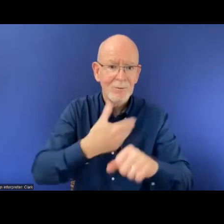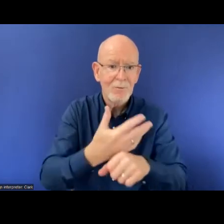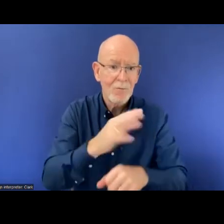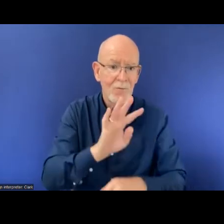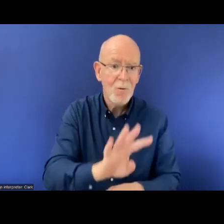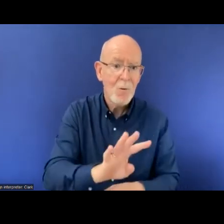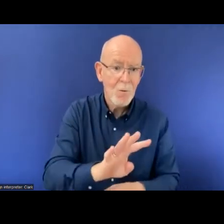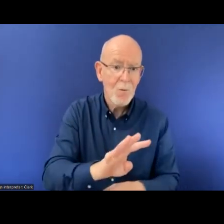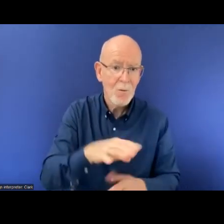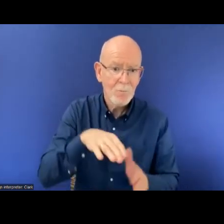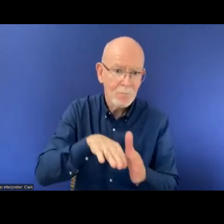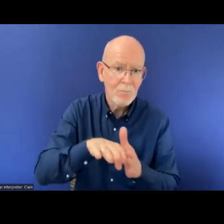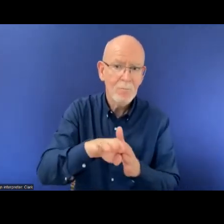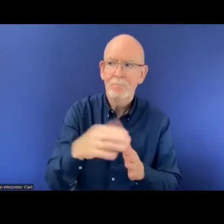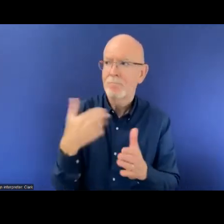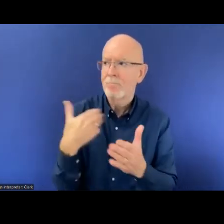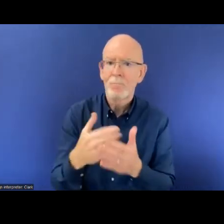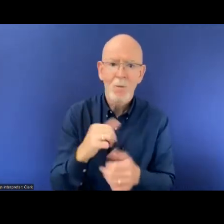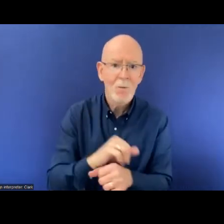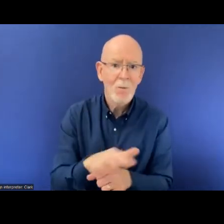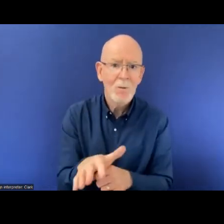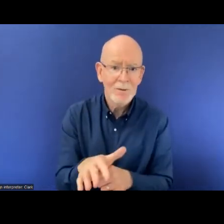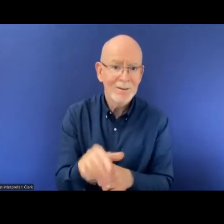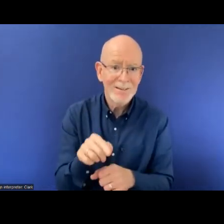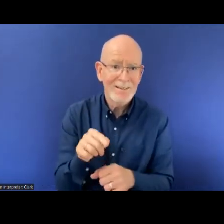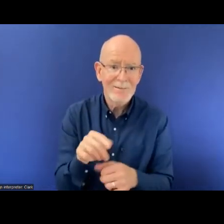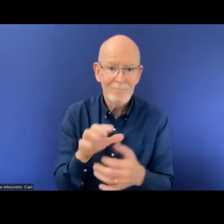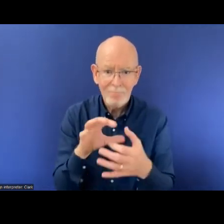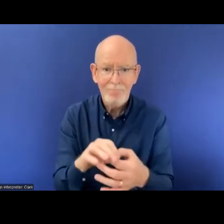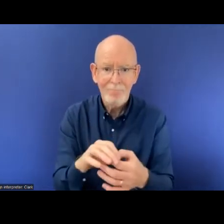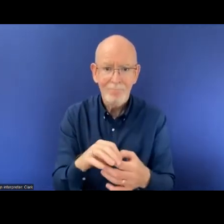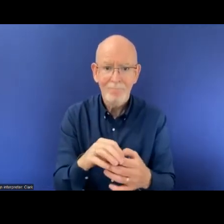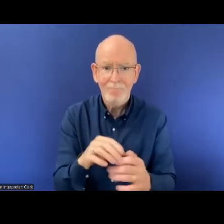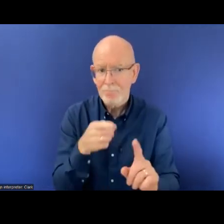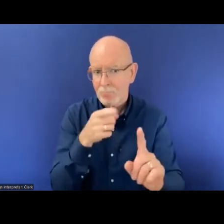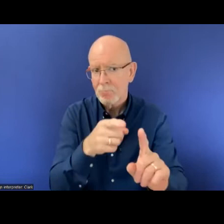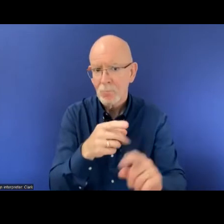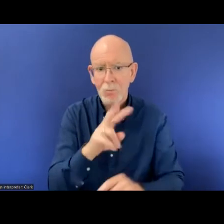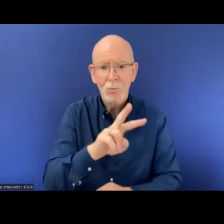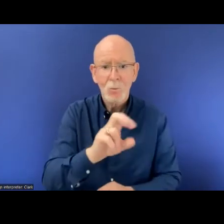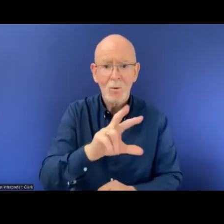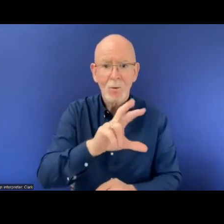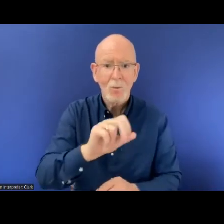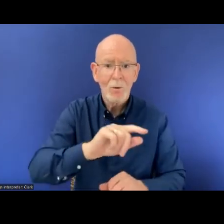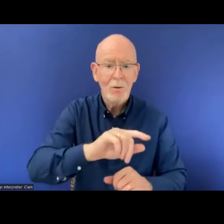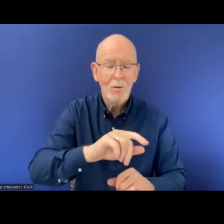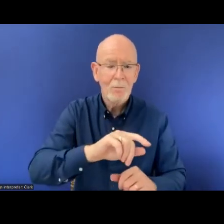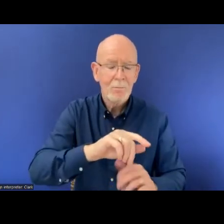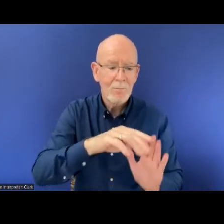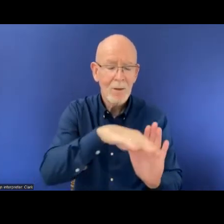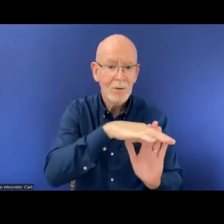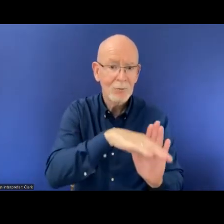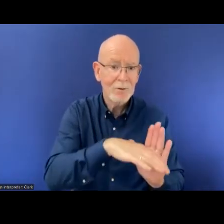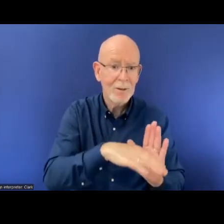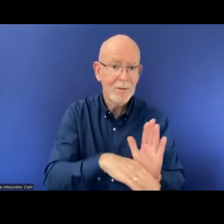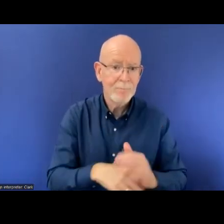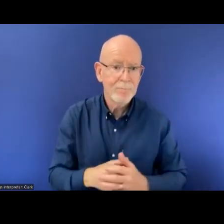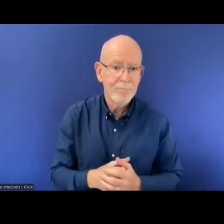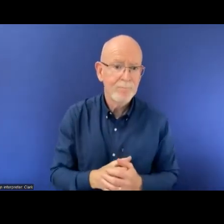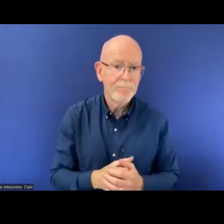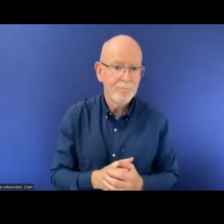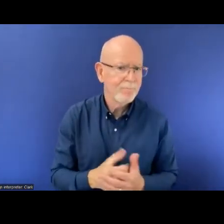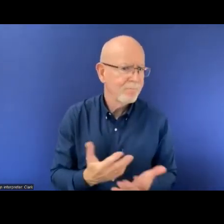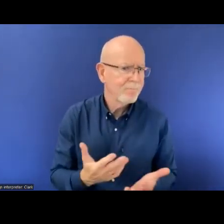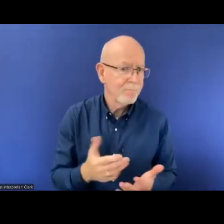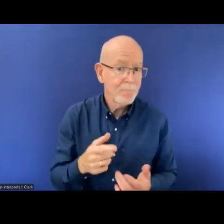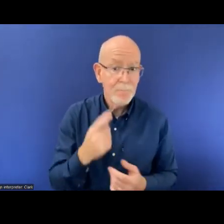start in childhood, where vision, of course, plays just this incredibly vital role in development. We'll hear lots about